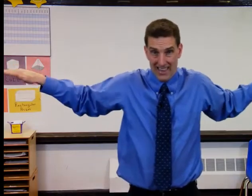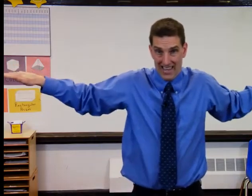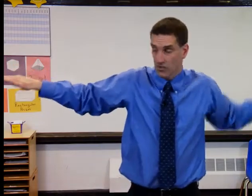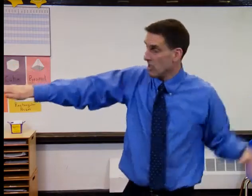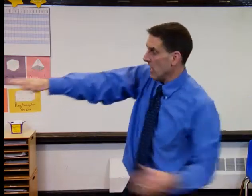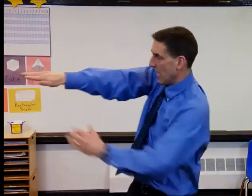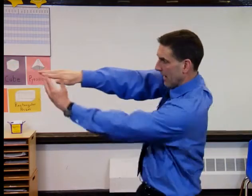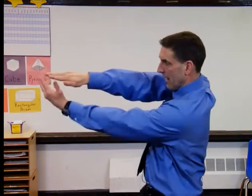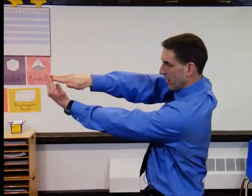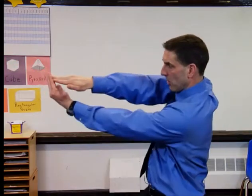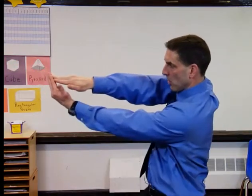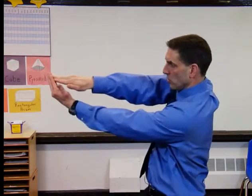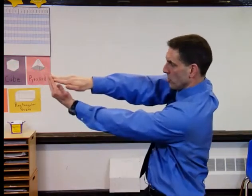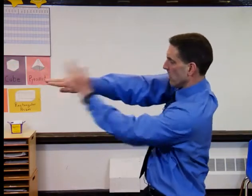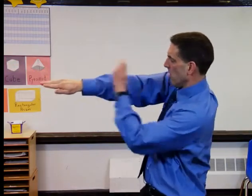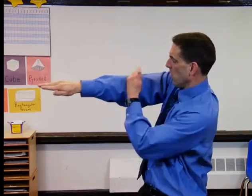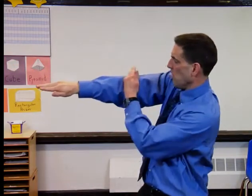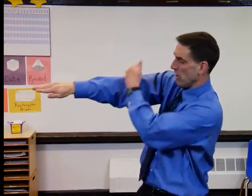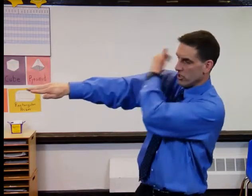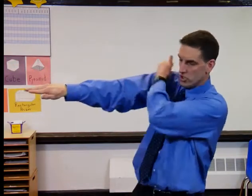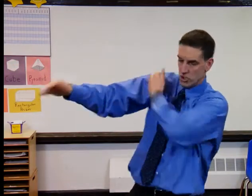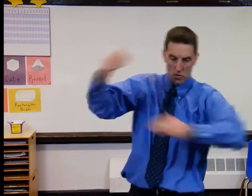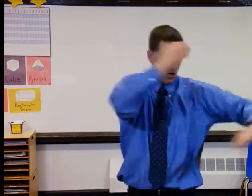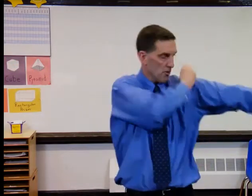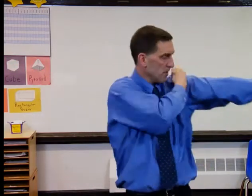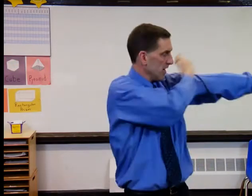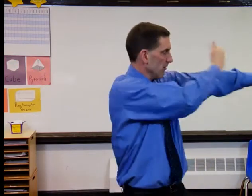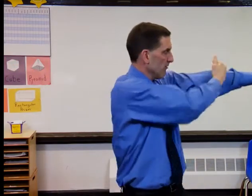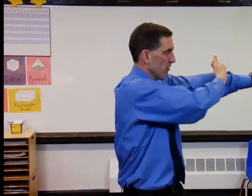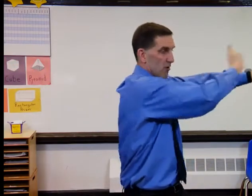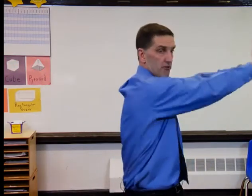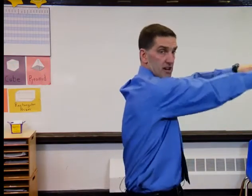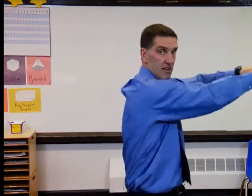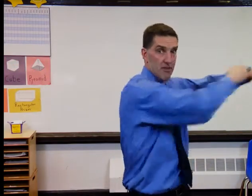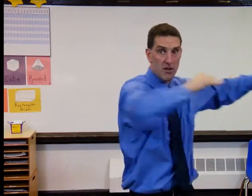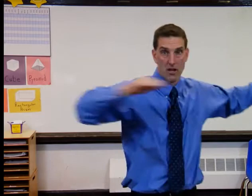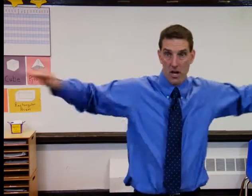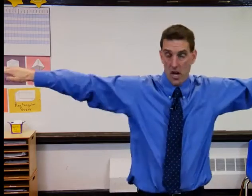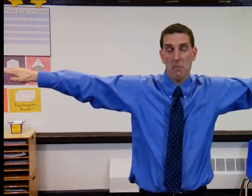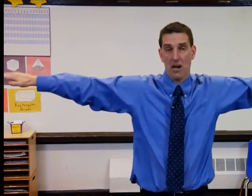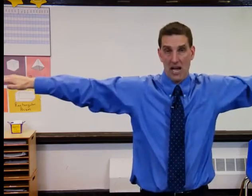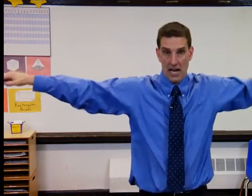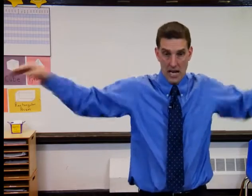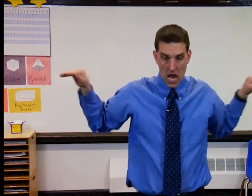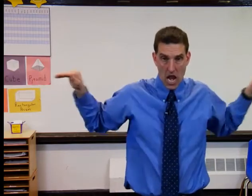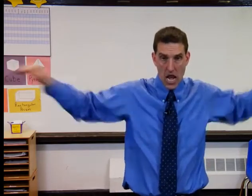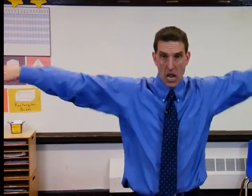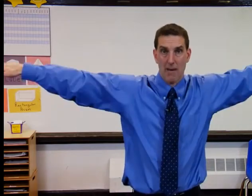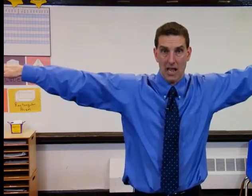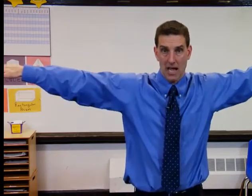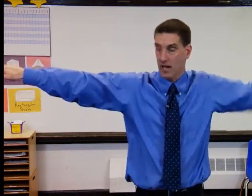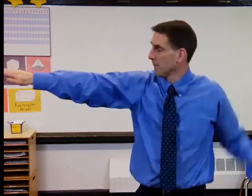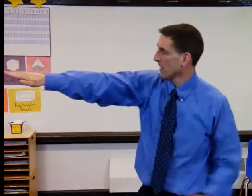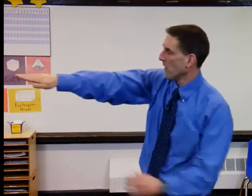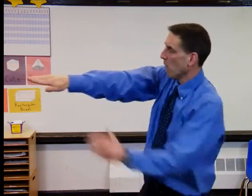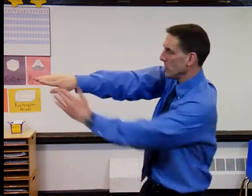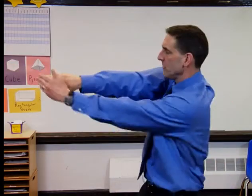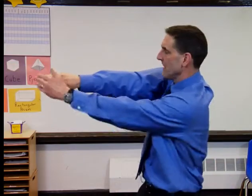this, and I get out here, 0, 1, 2, 3, 4, 5. Number line, number line. Once you've got